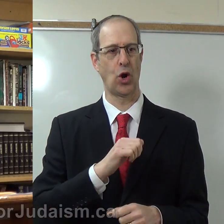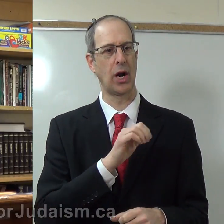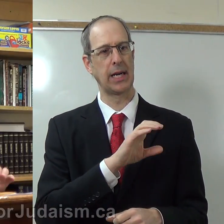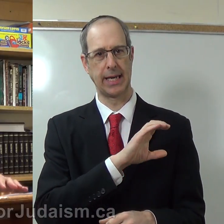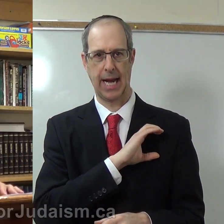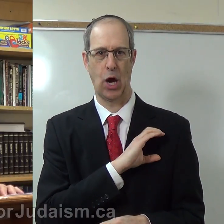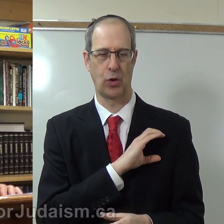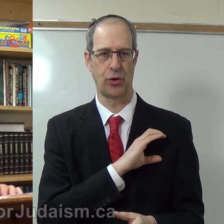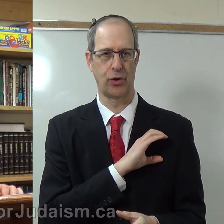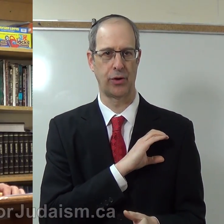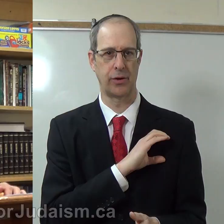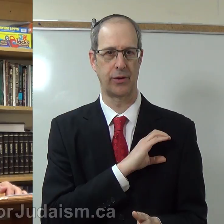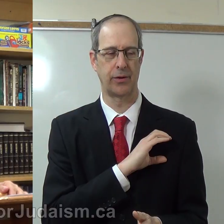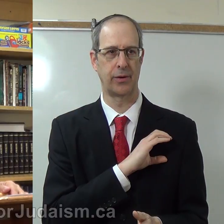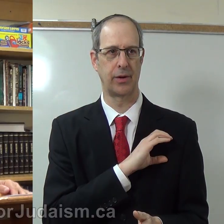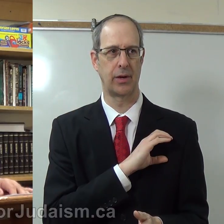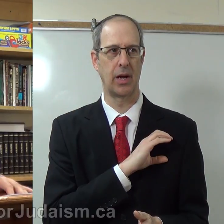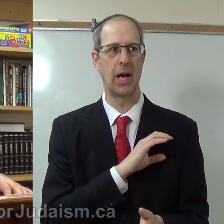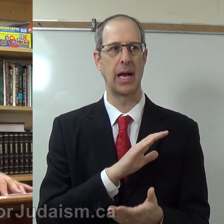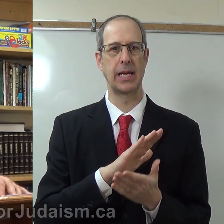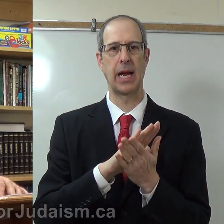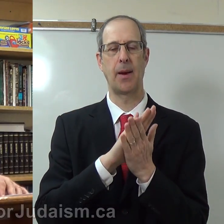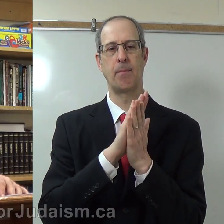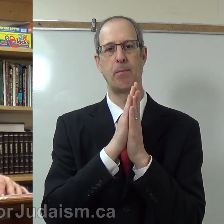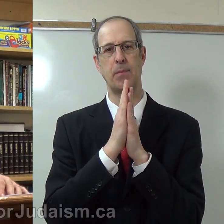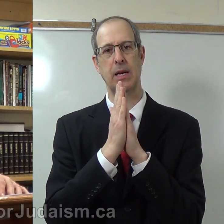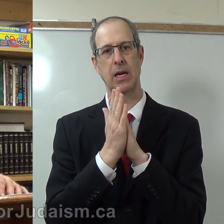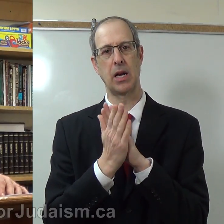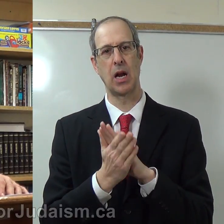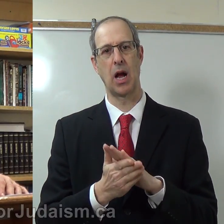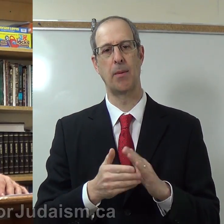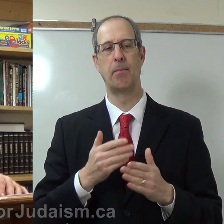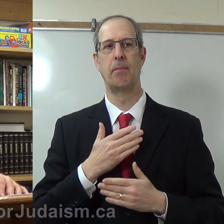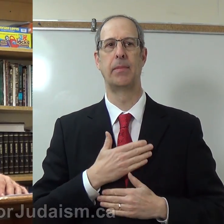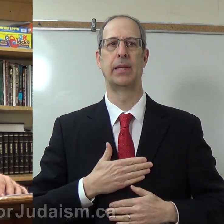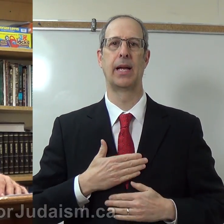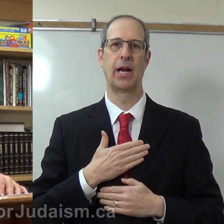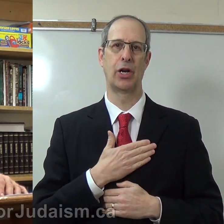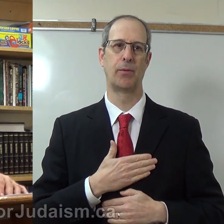can bring us tremendous pleasure.